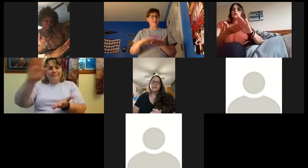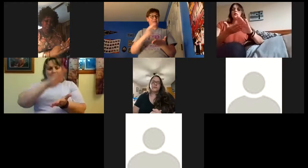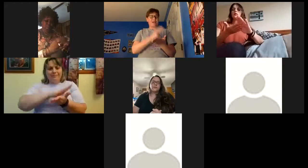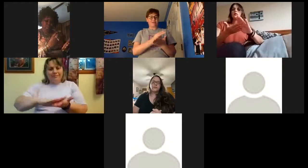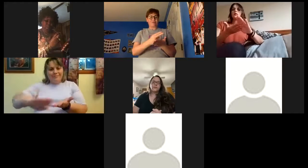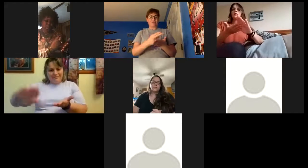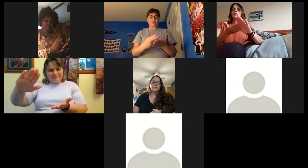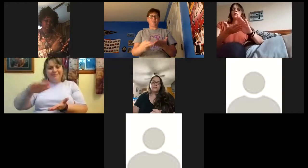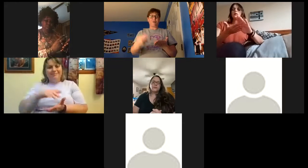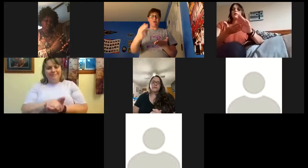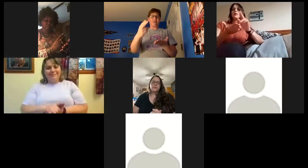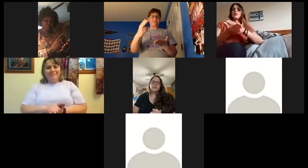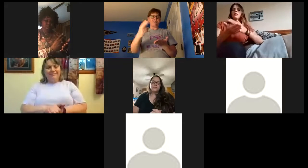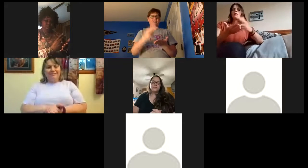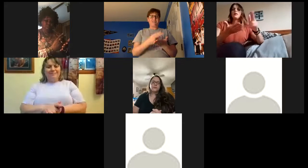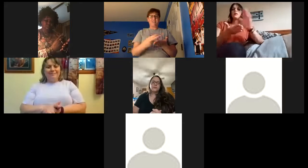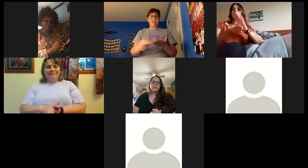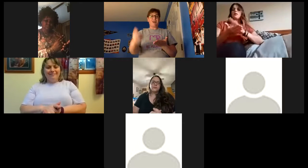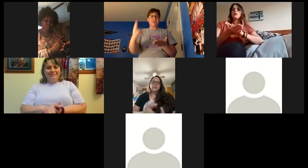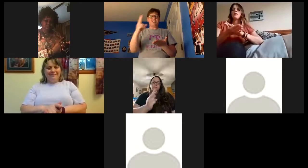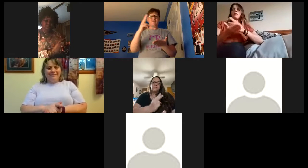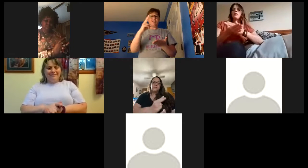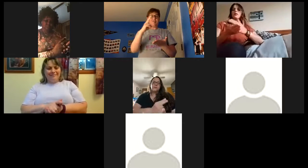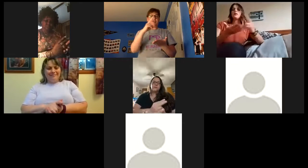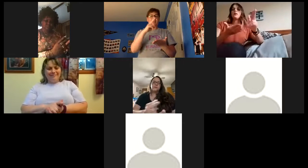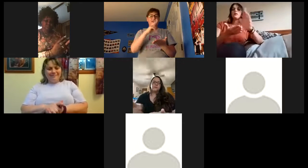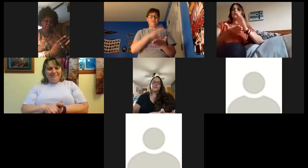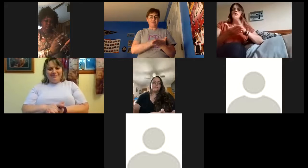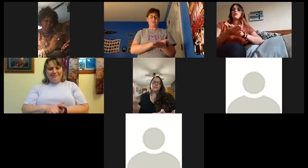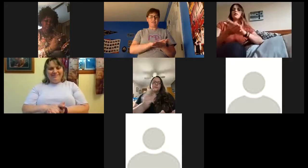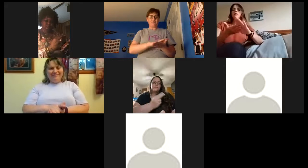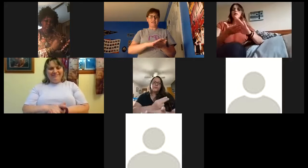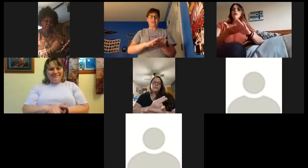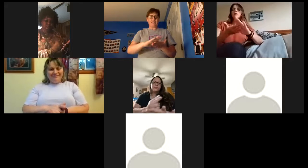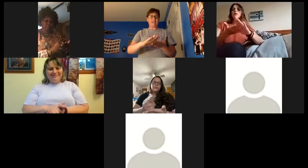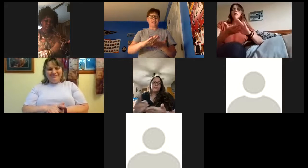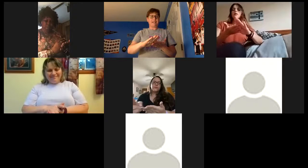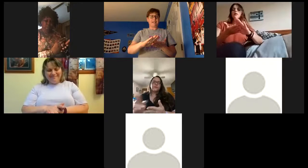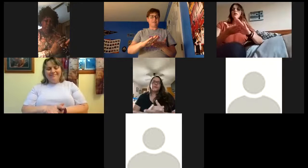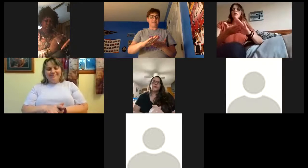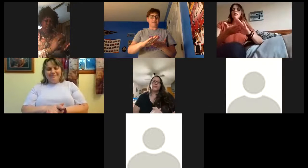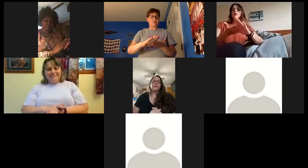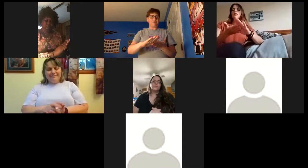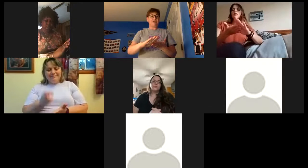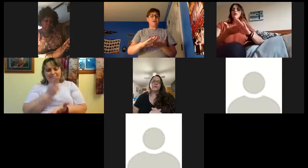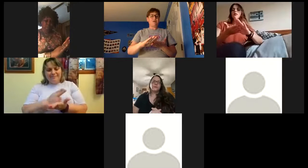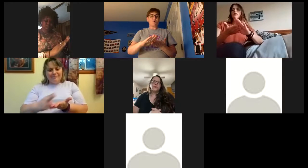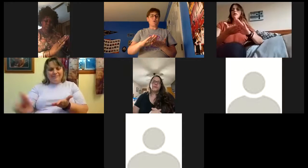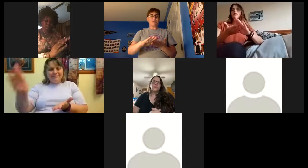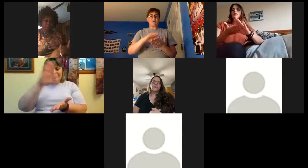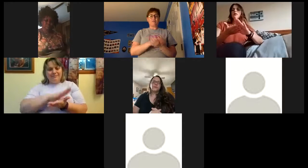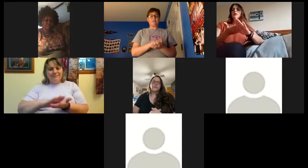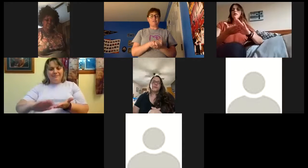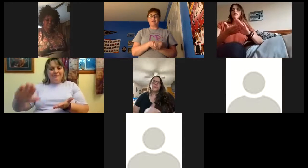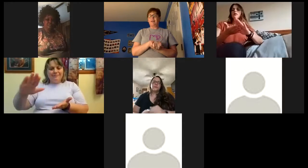way to think about it. You're scooping up all the yuck of your life, and then you're making it clean, and God's making you a more